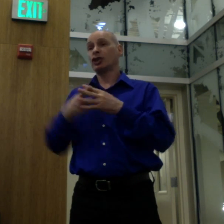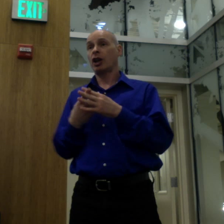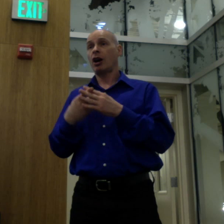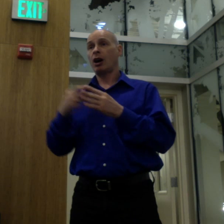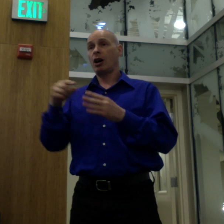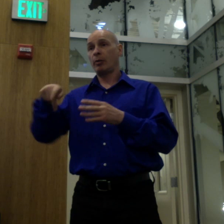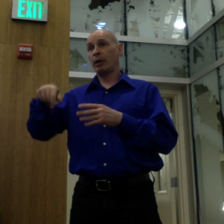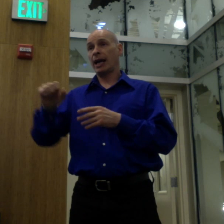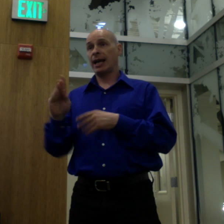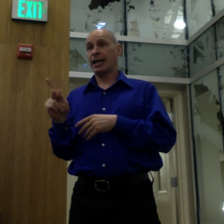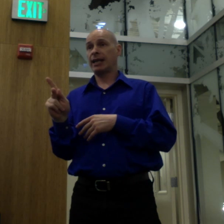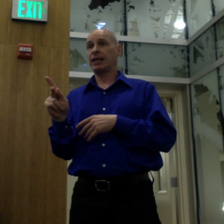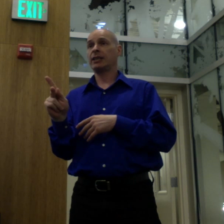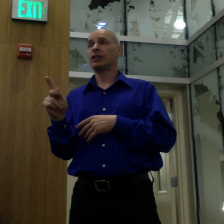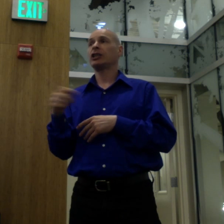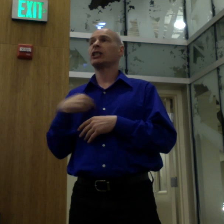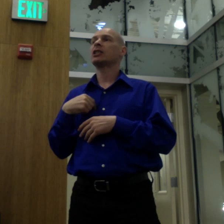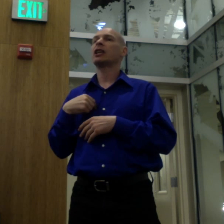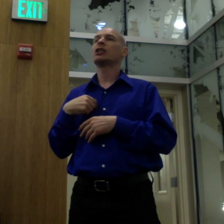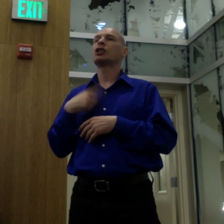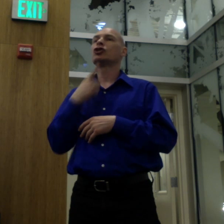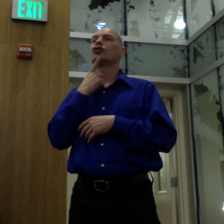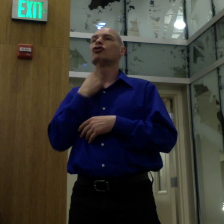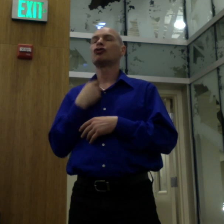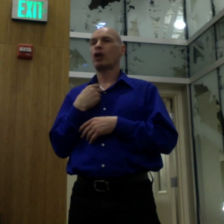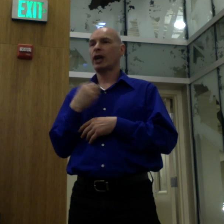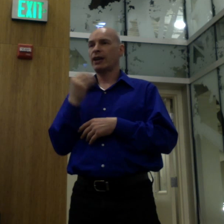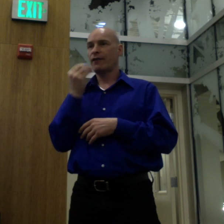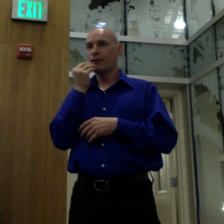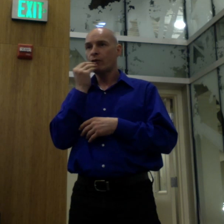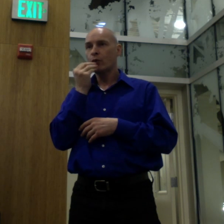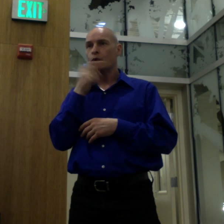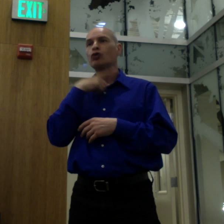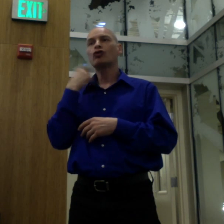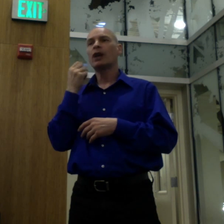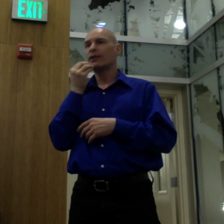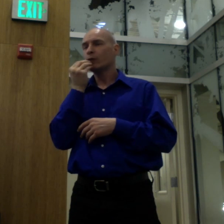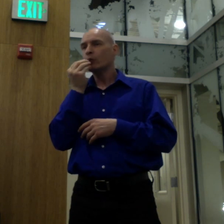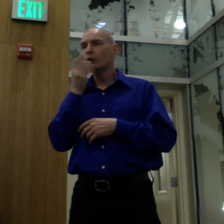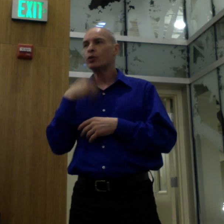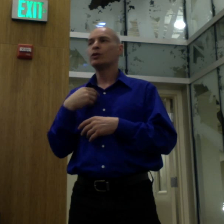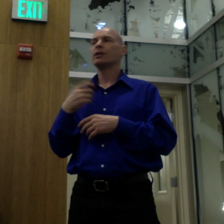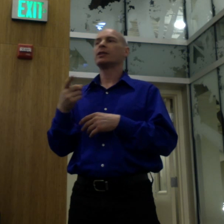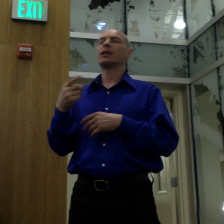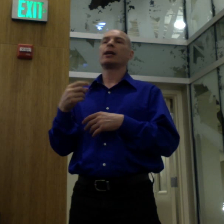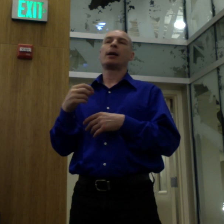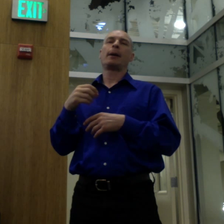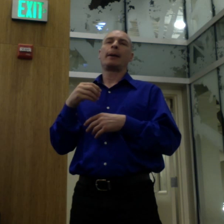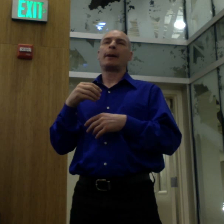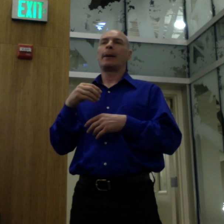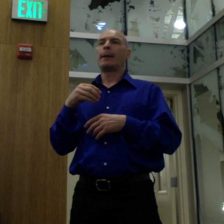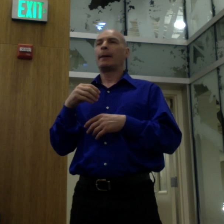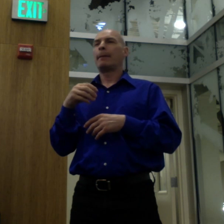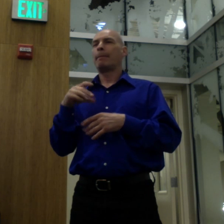my little crate, I have dehydrated foods, I have electrolyte tabs, I have beef jerky, I've